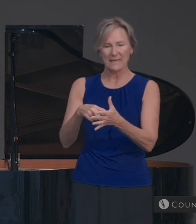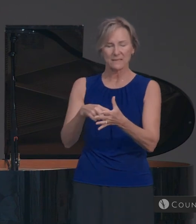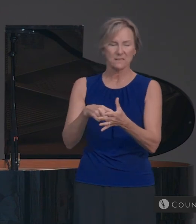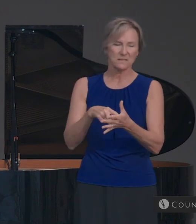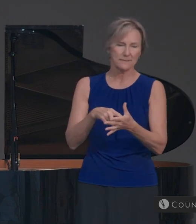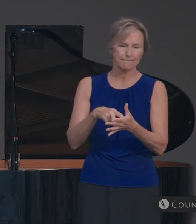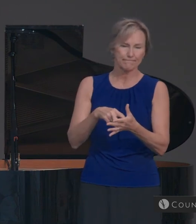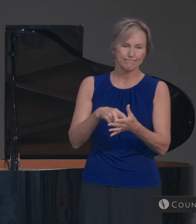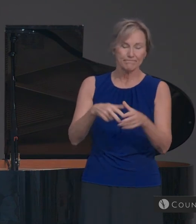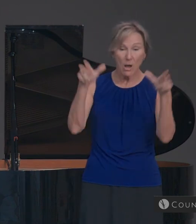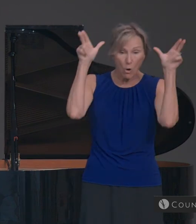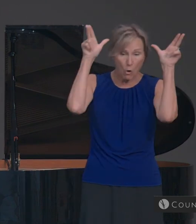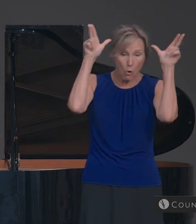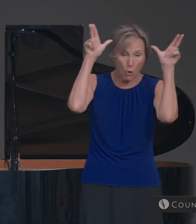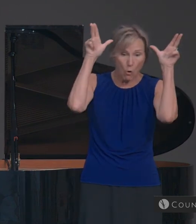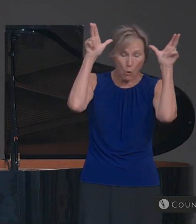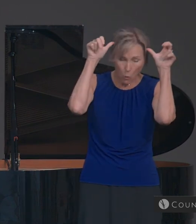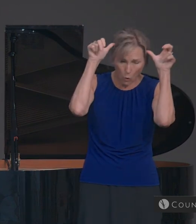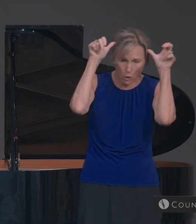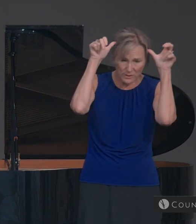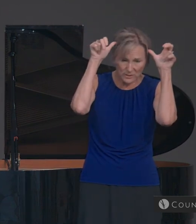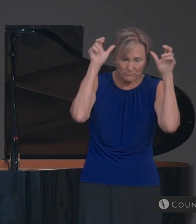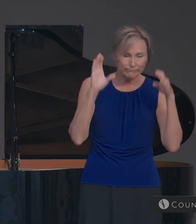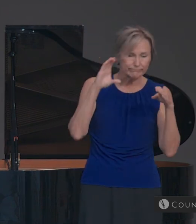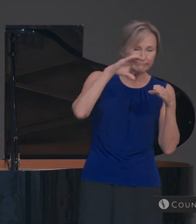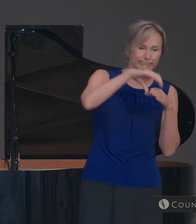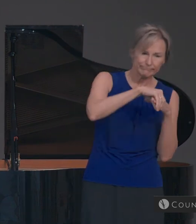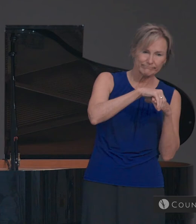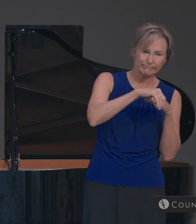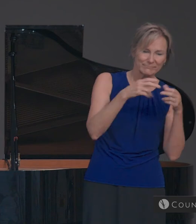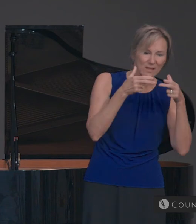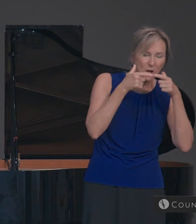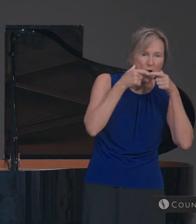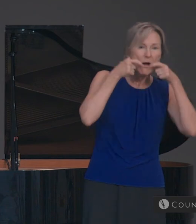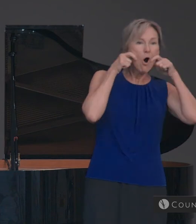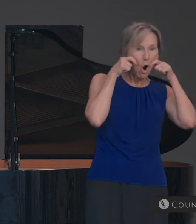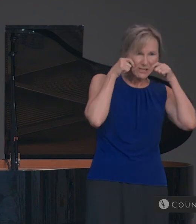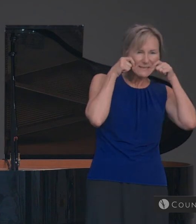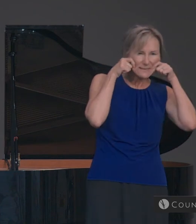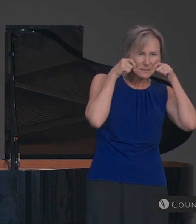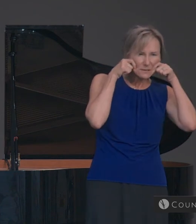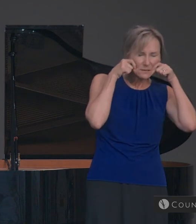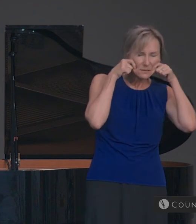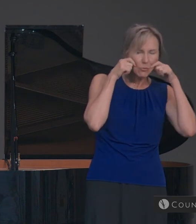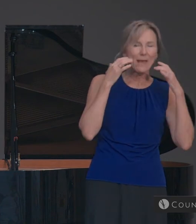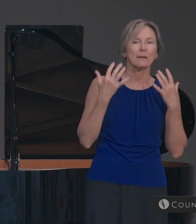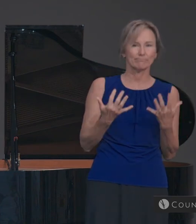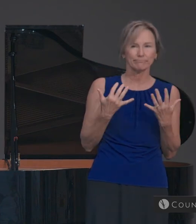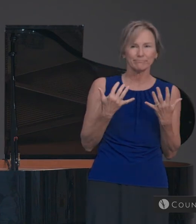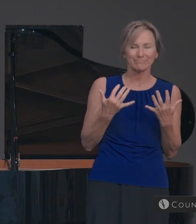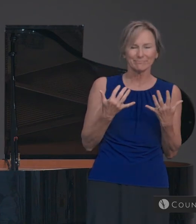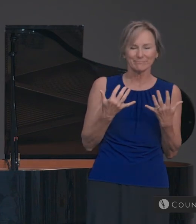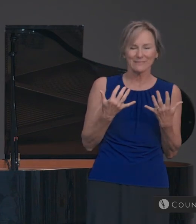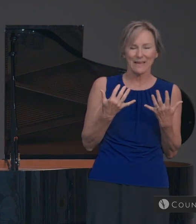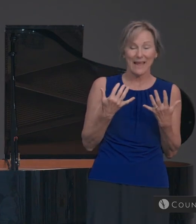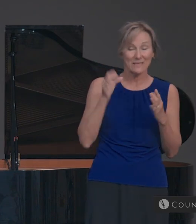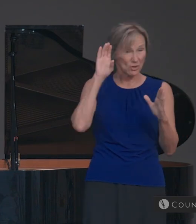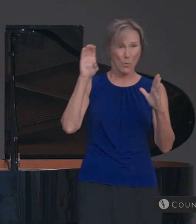was really somewhat famous for its chariots of war. And here the implication is that rather than harnessing the